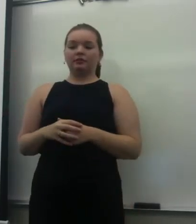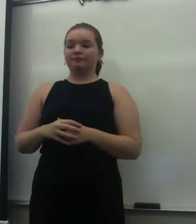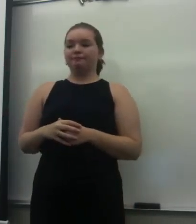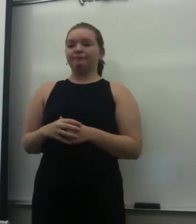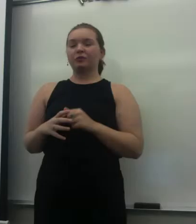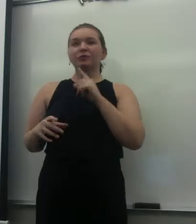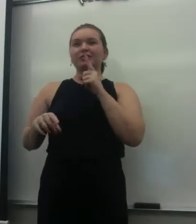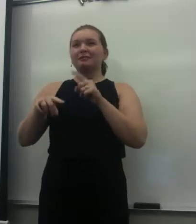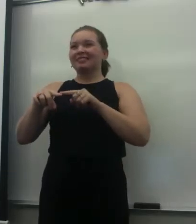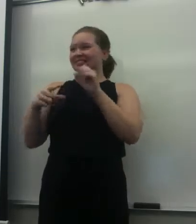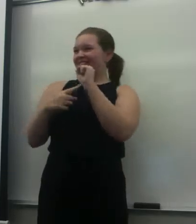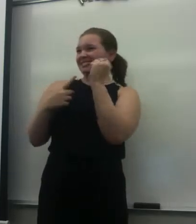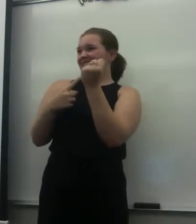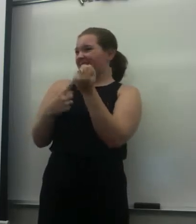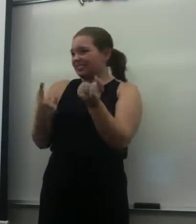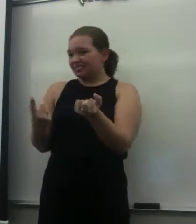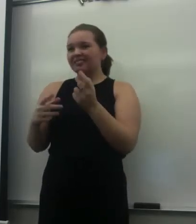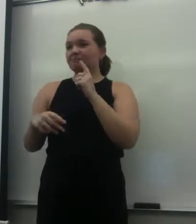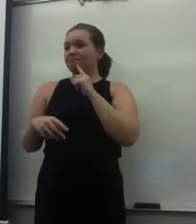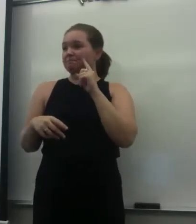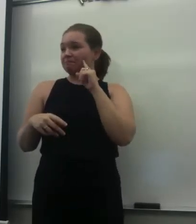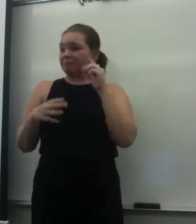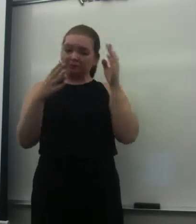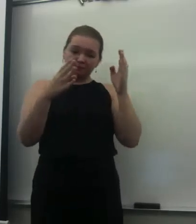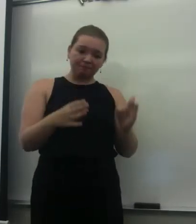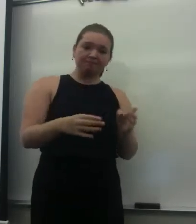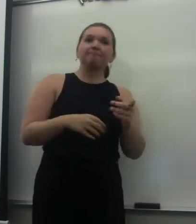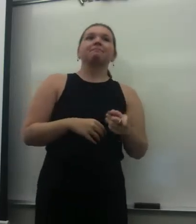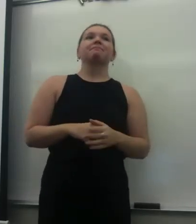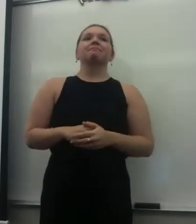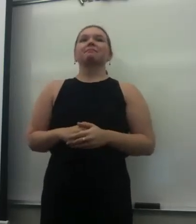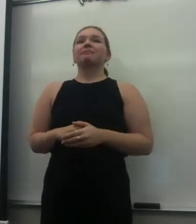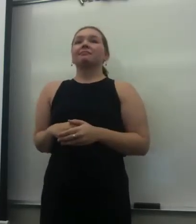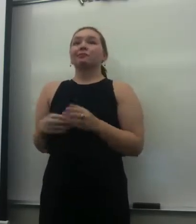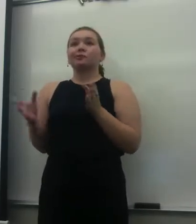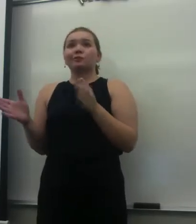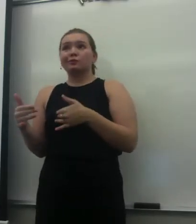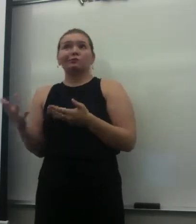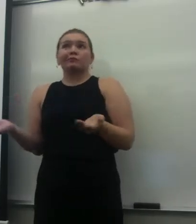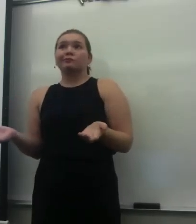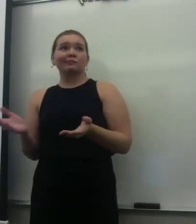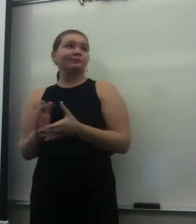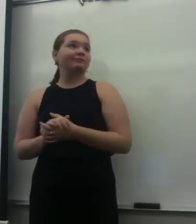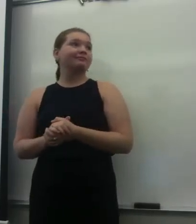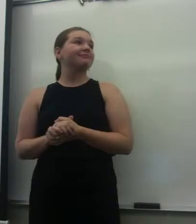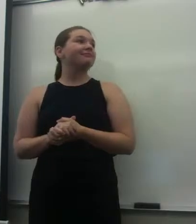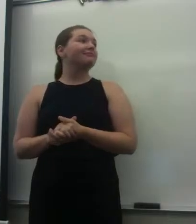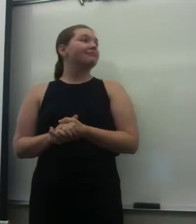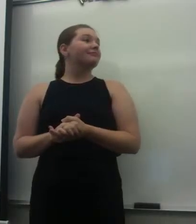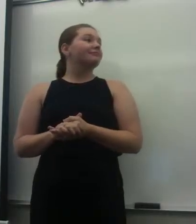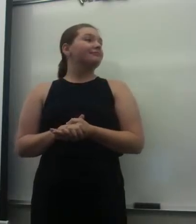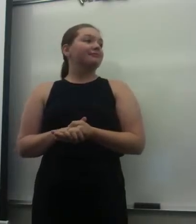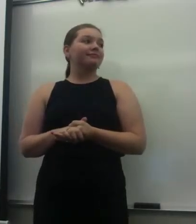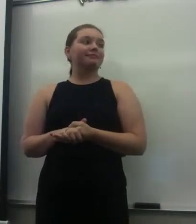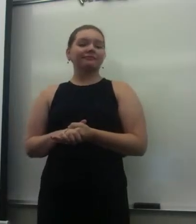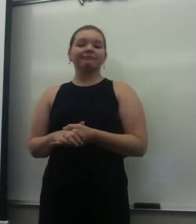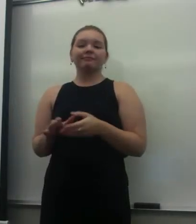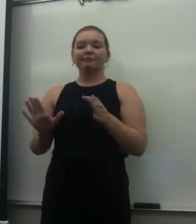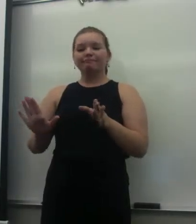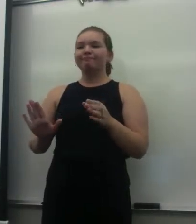depends on your deaf client or the room you're in, I do just have things to be aware